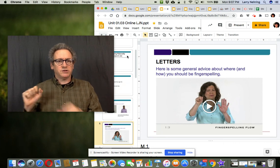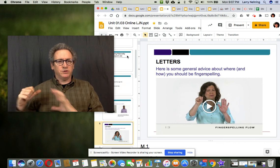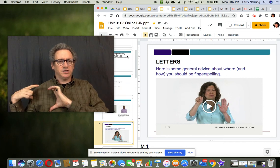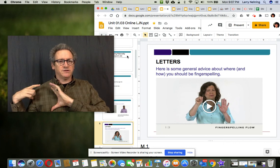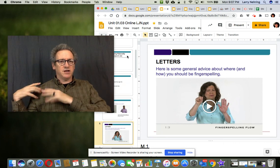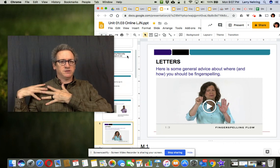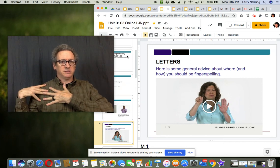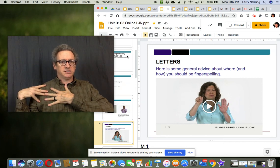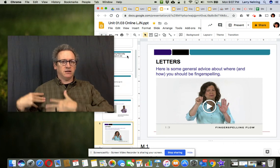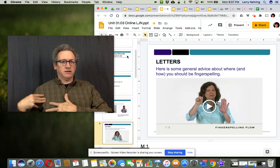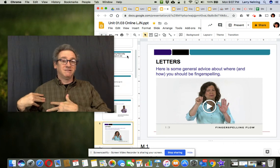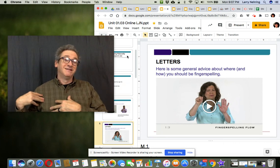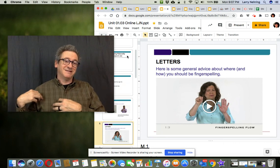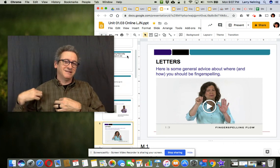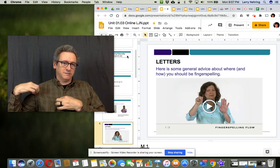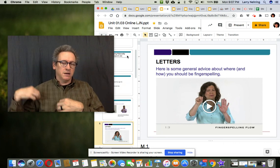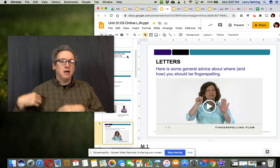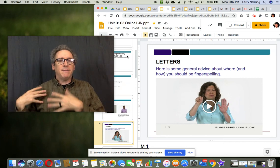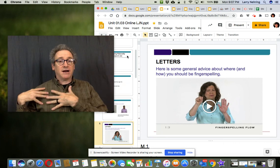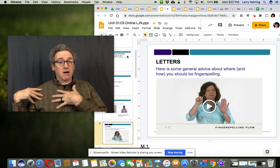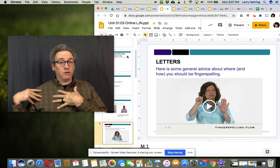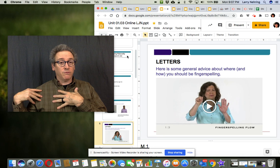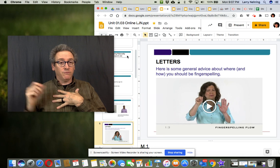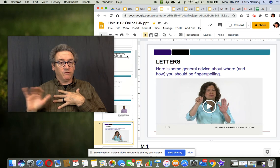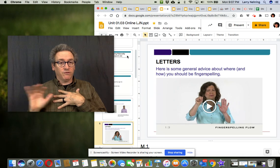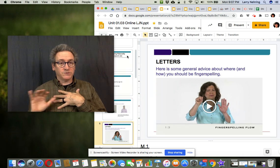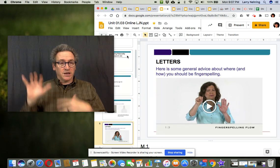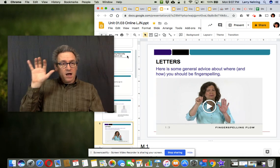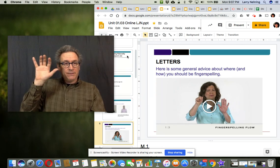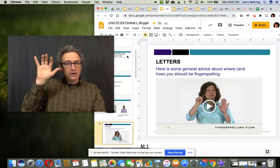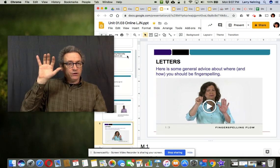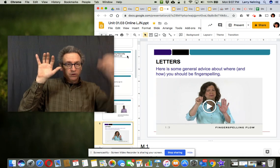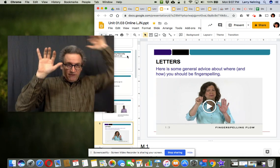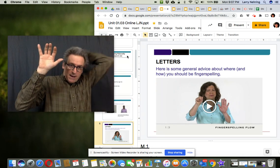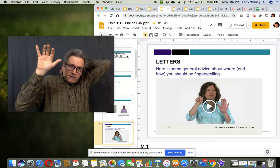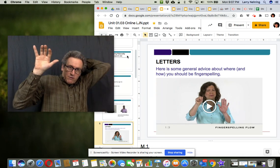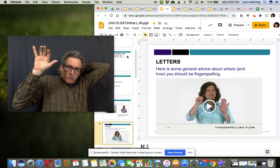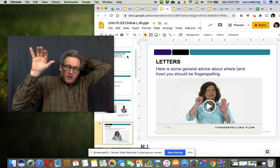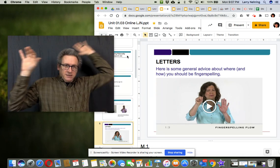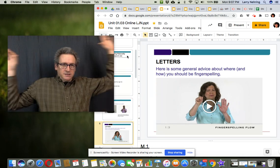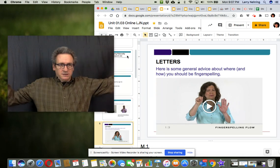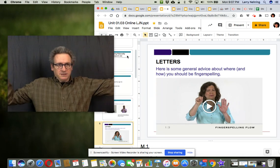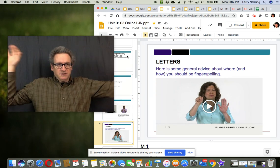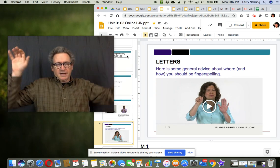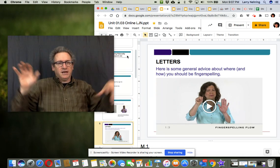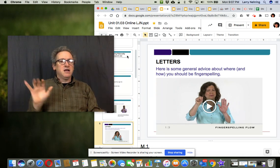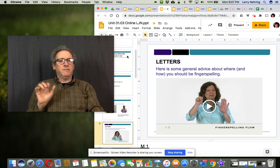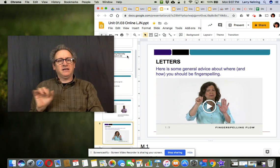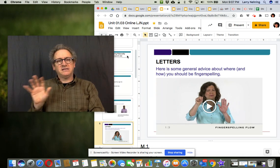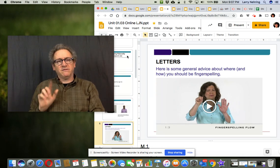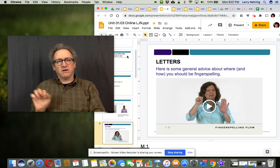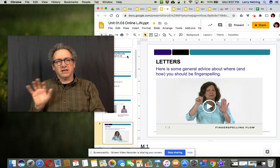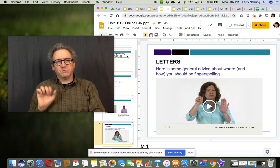That also usually gives a nice solid background for fingerspelling. Up here, you could have background noise and lighting,